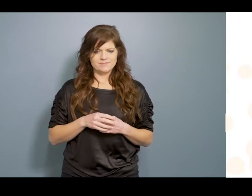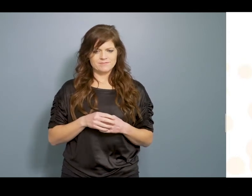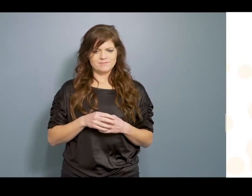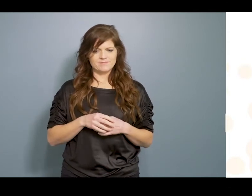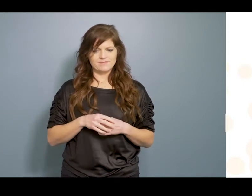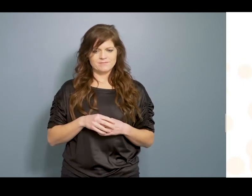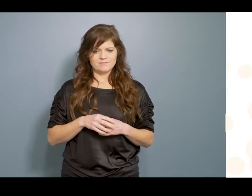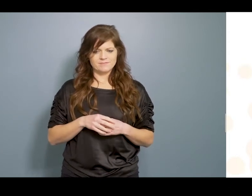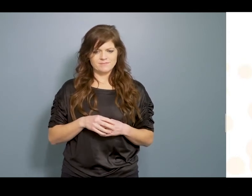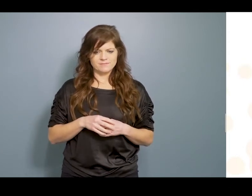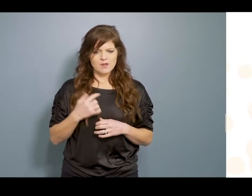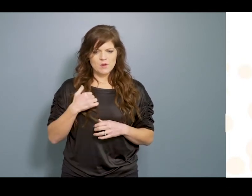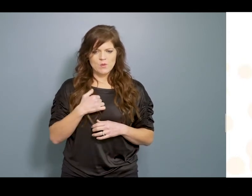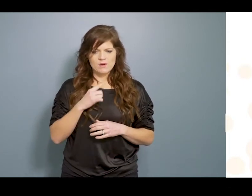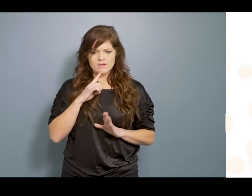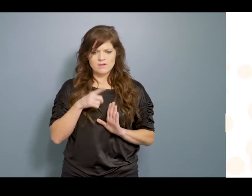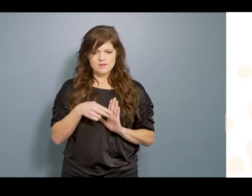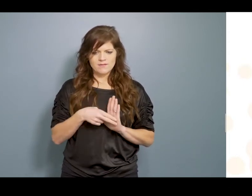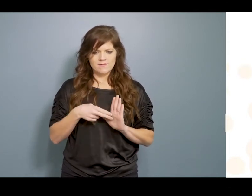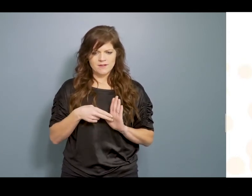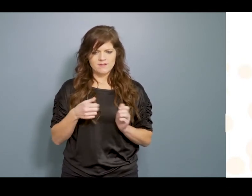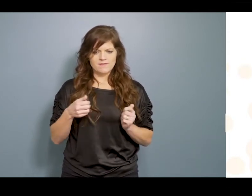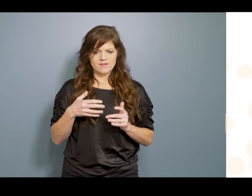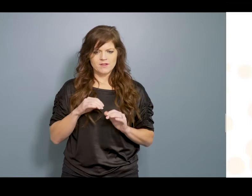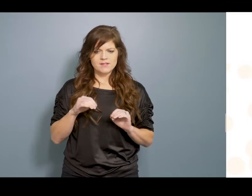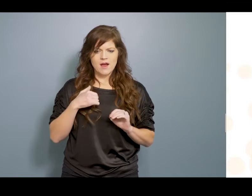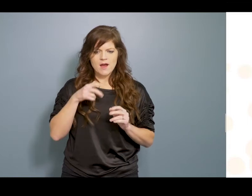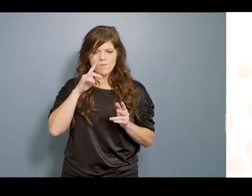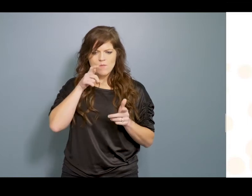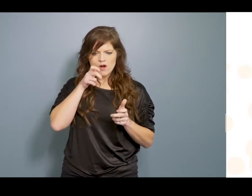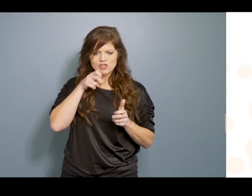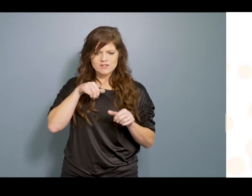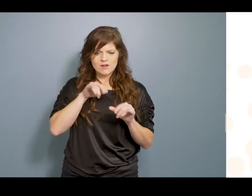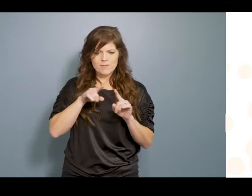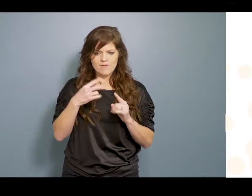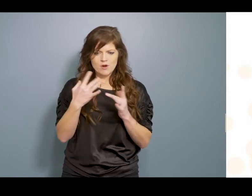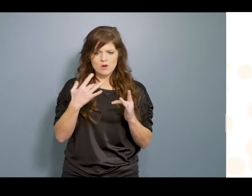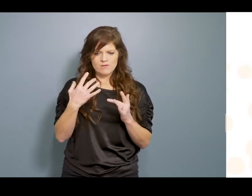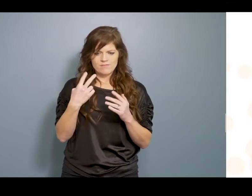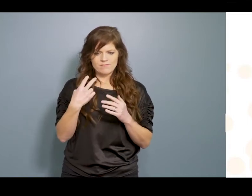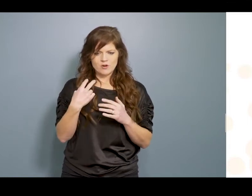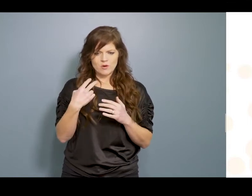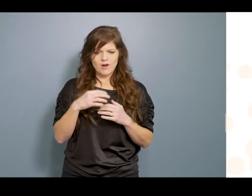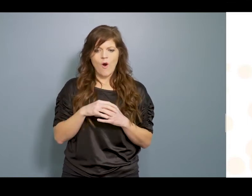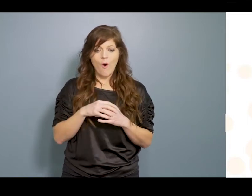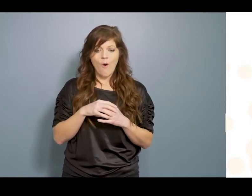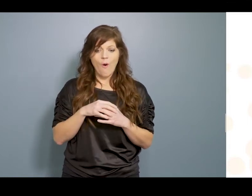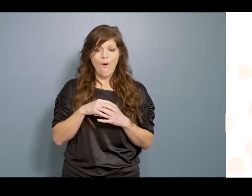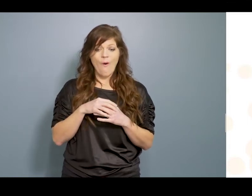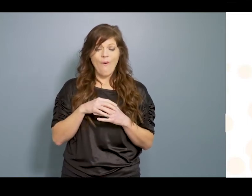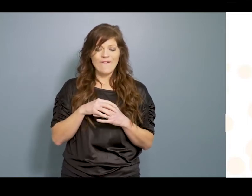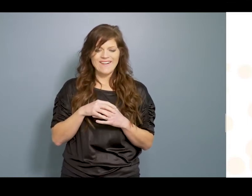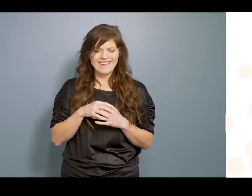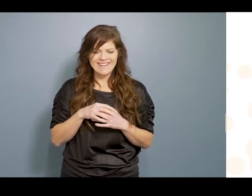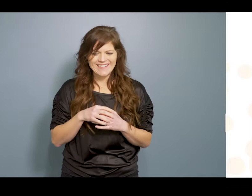are defining fearless. We're defining bold, and we are ready to move forward. So in our commitment